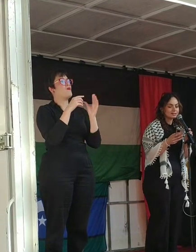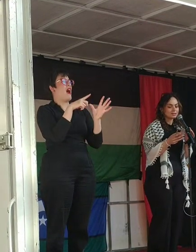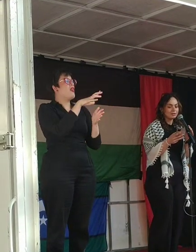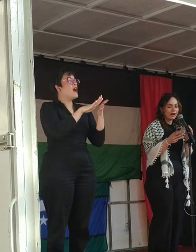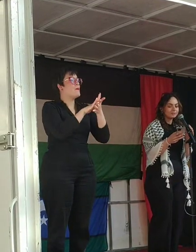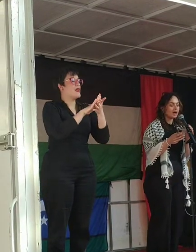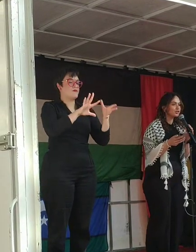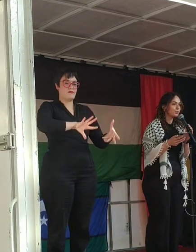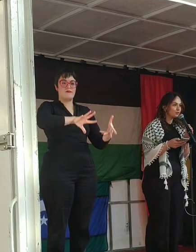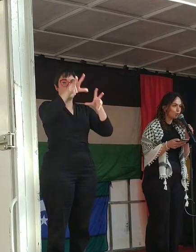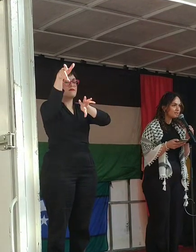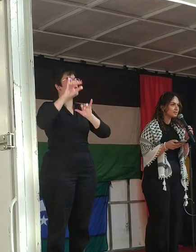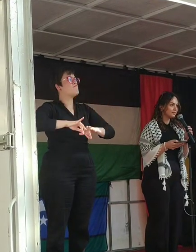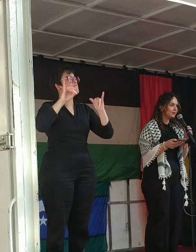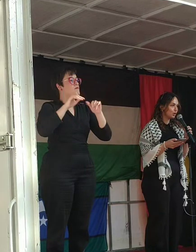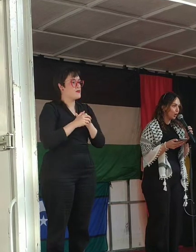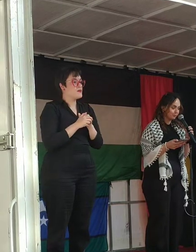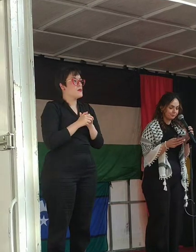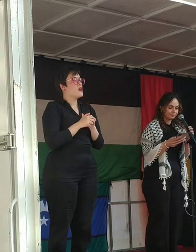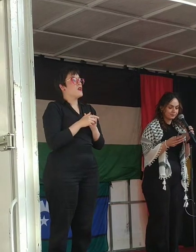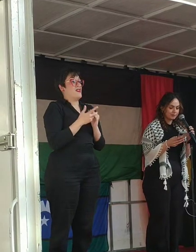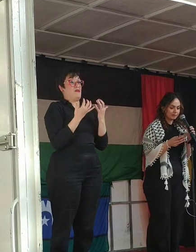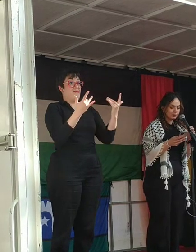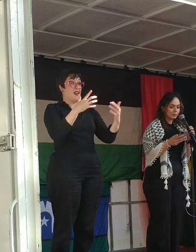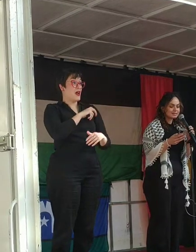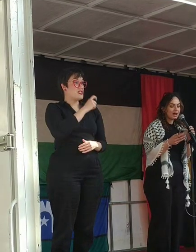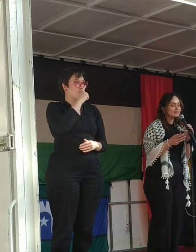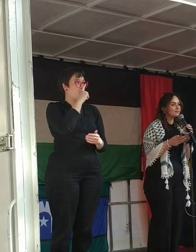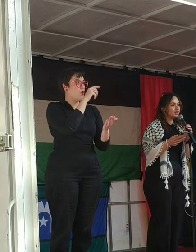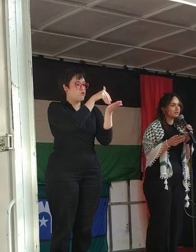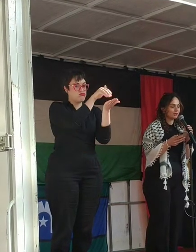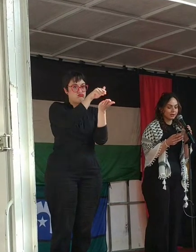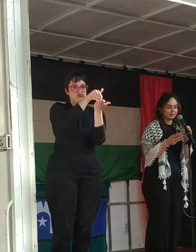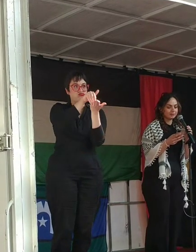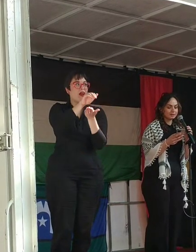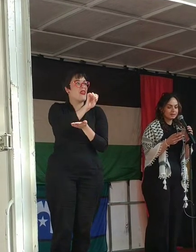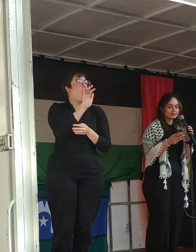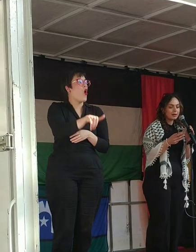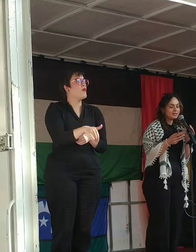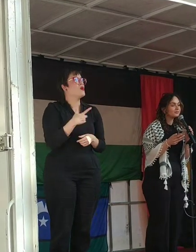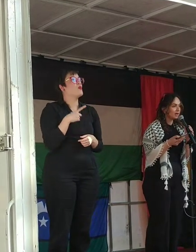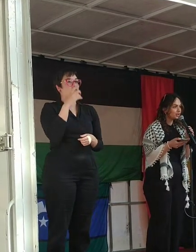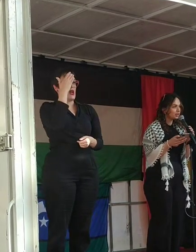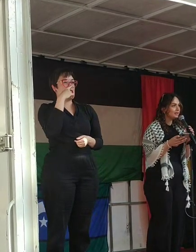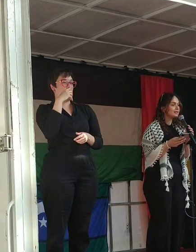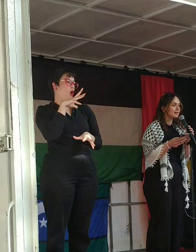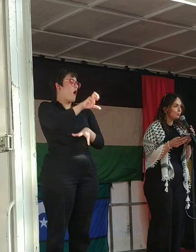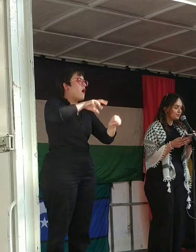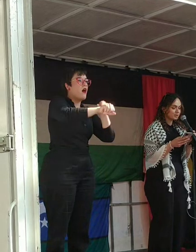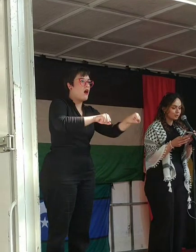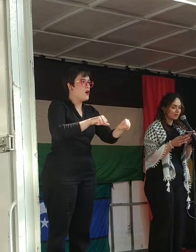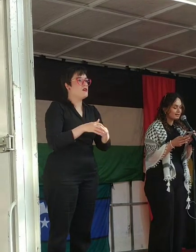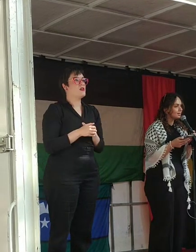many Palestinians around the country were forced to flee their home, with the Zionist invasion that occurred. Some left the country